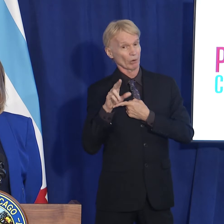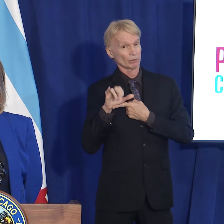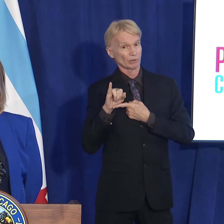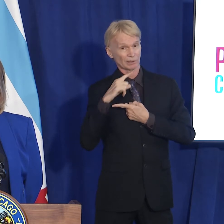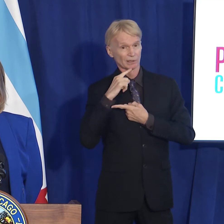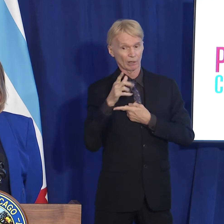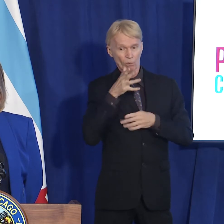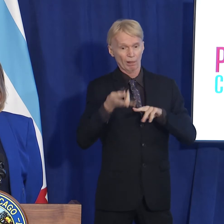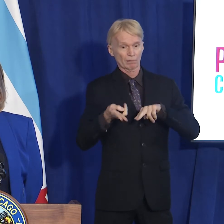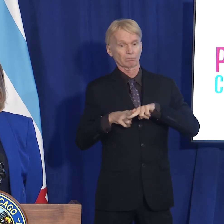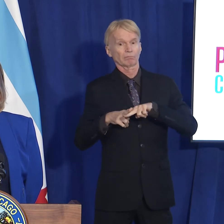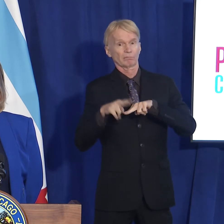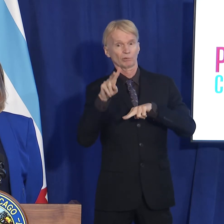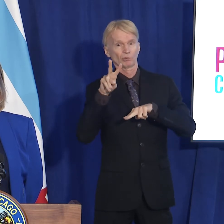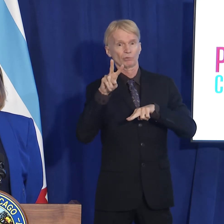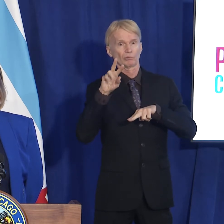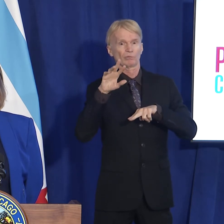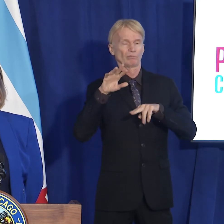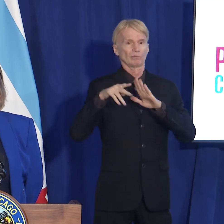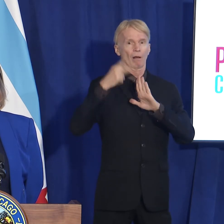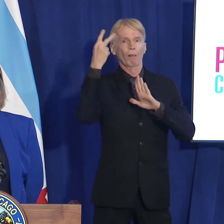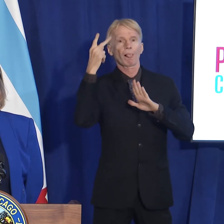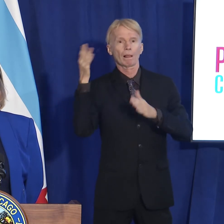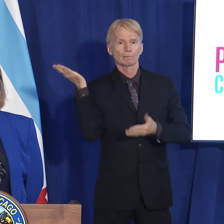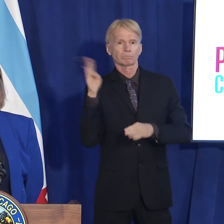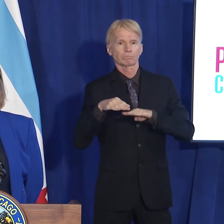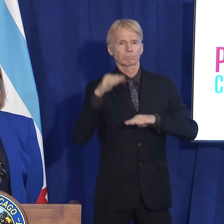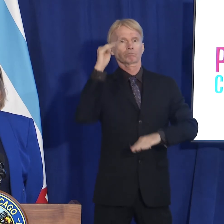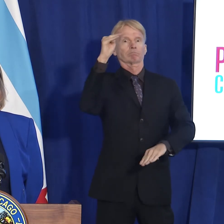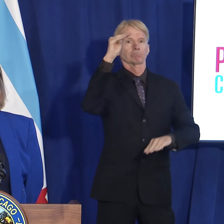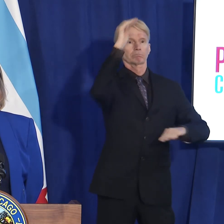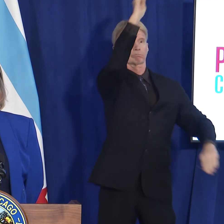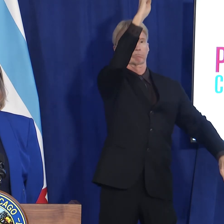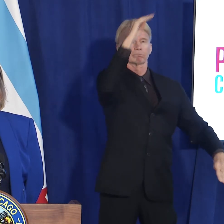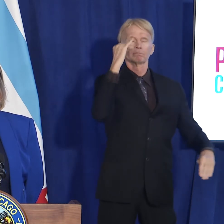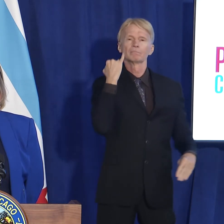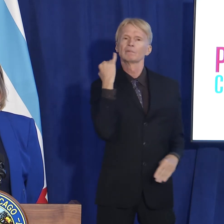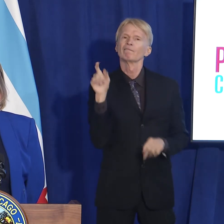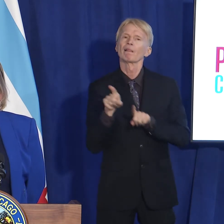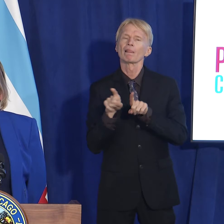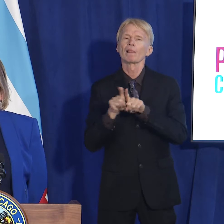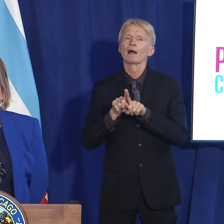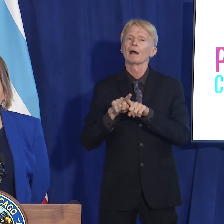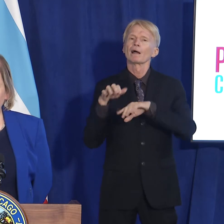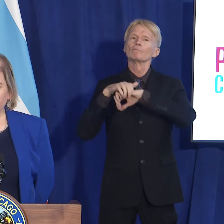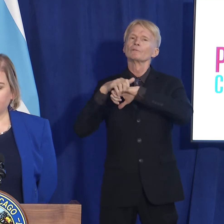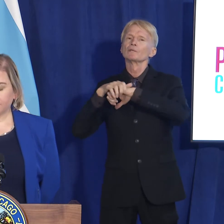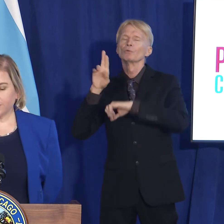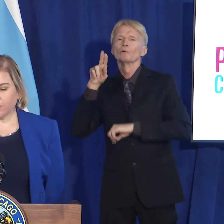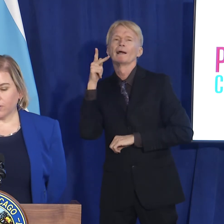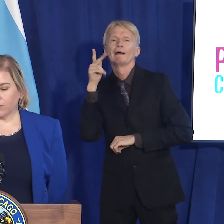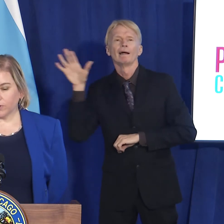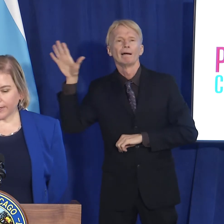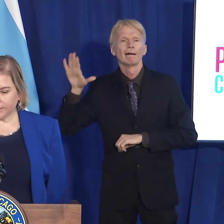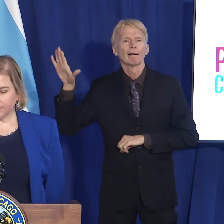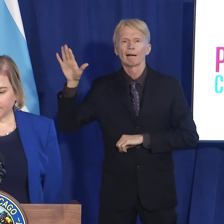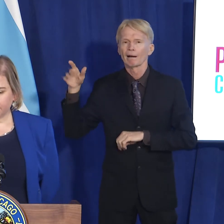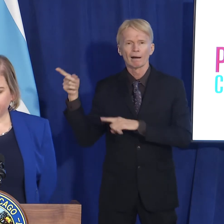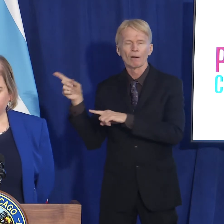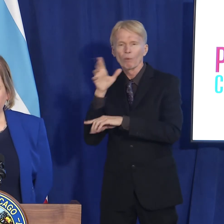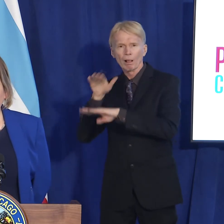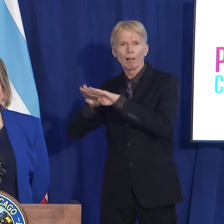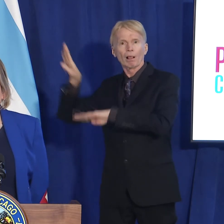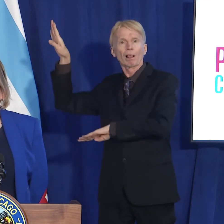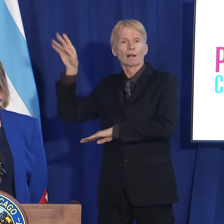thinks it's going to continue to double. We're on track of the UK if we don't get these neighborhoods vaccinated. Yeah, so related to the